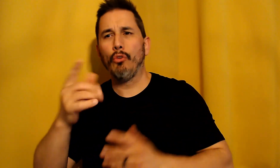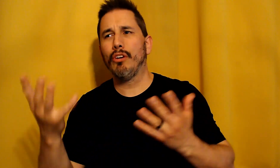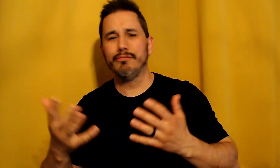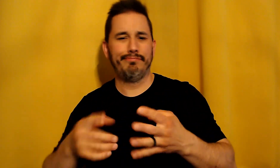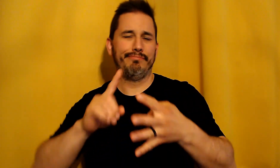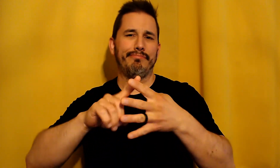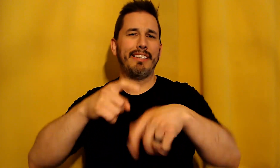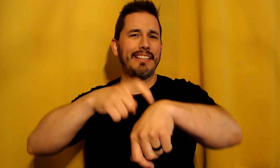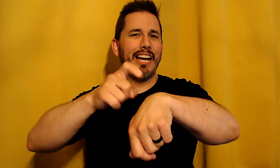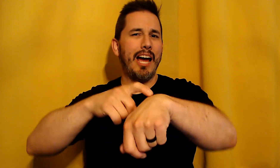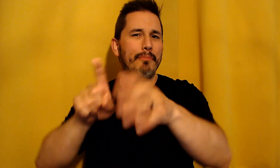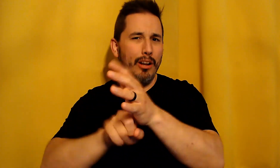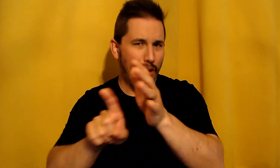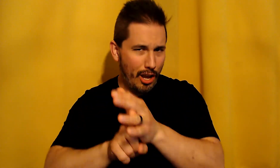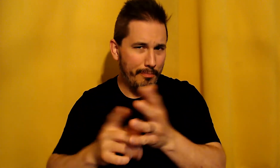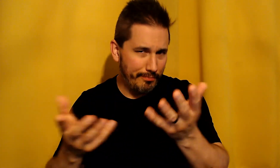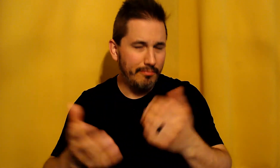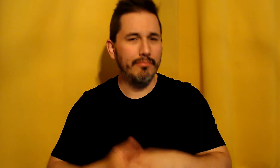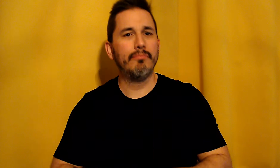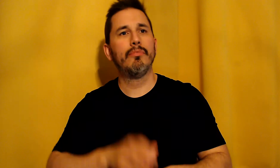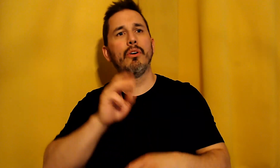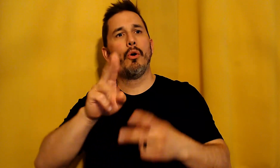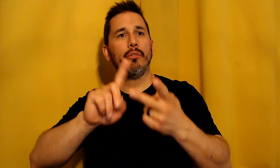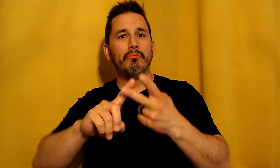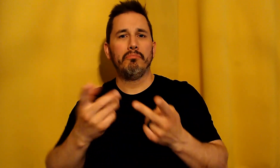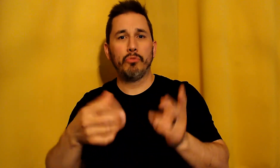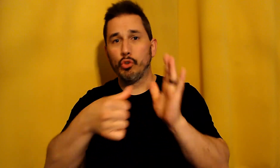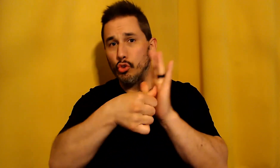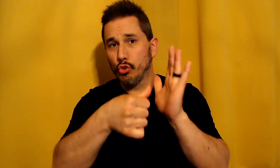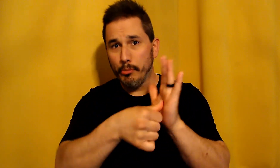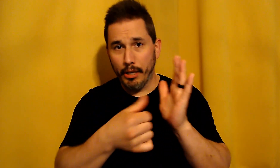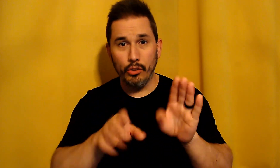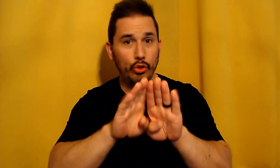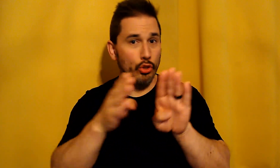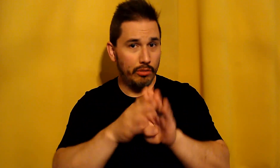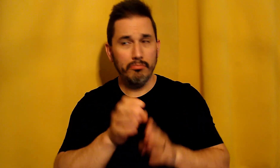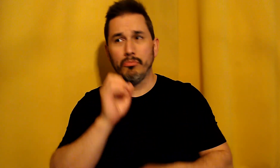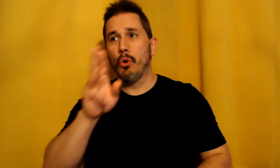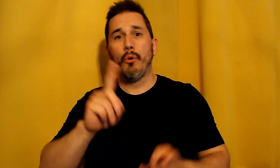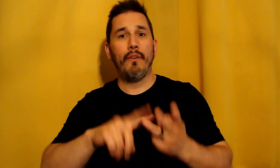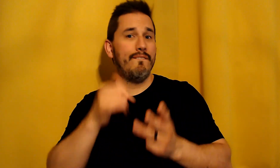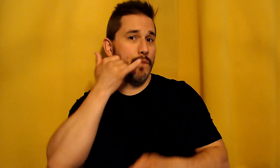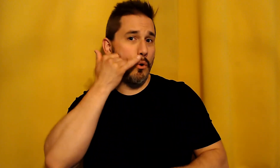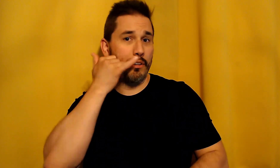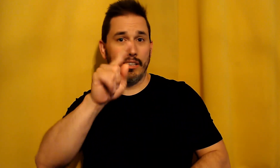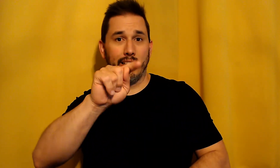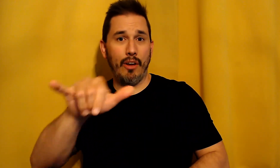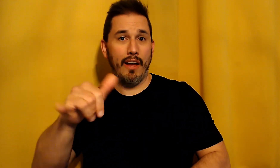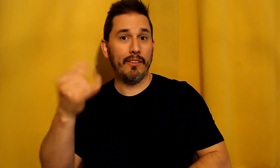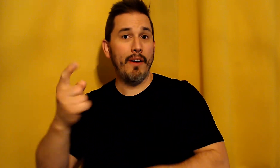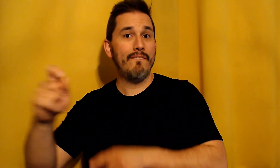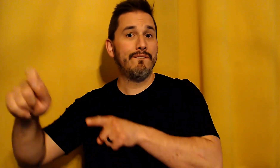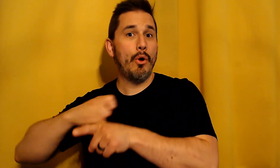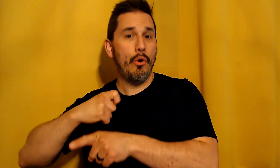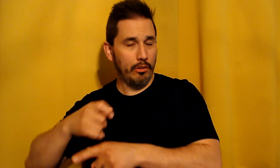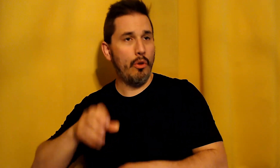So it'll shake your bed for an alarm to wake you up, or maybe if somebody's ringing the doorbell, or if you got an incoming call